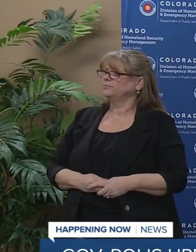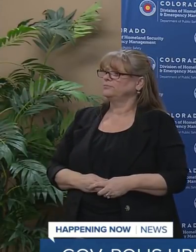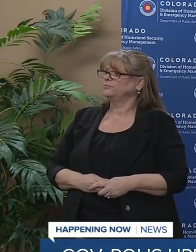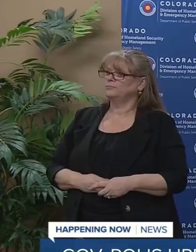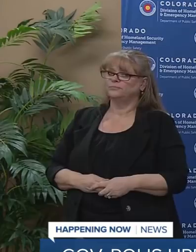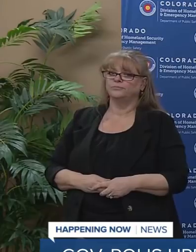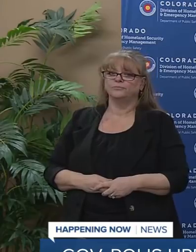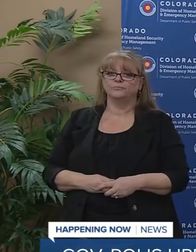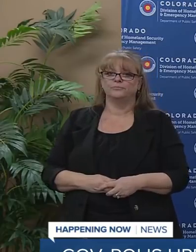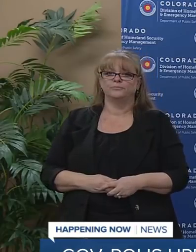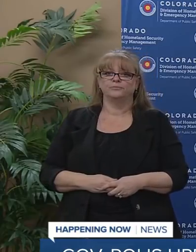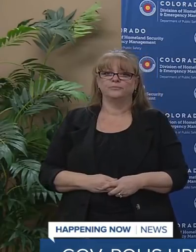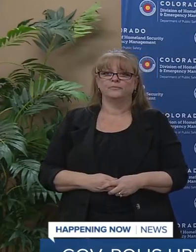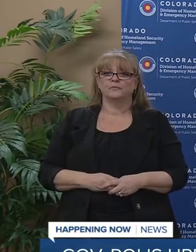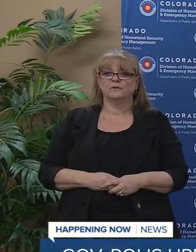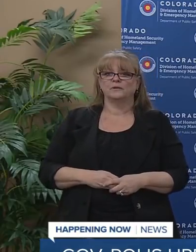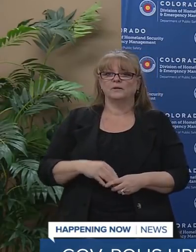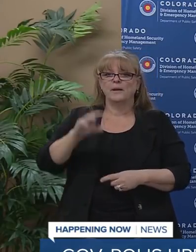Matt, are you there?